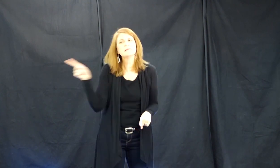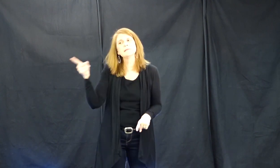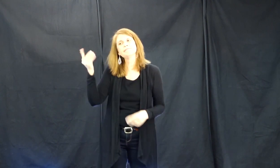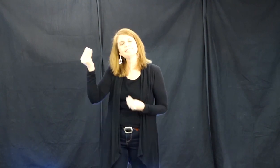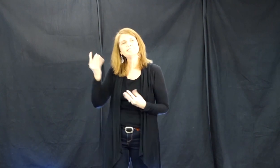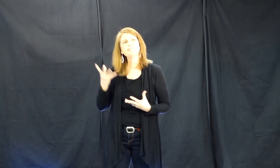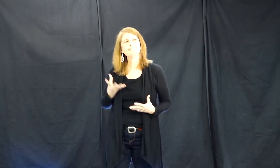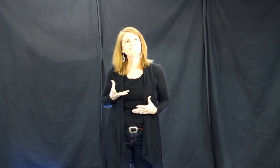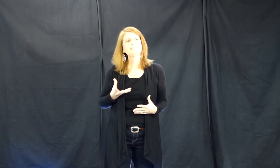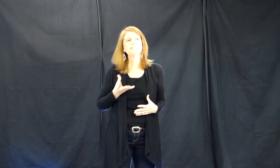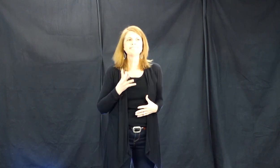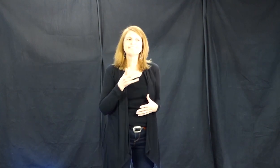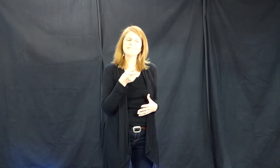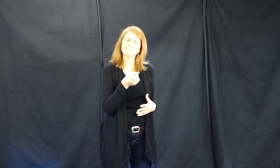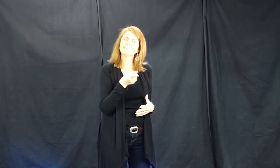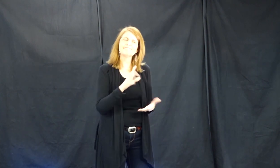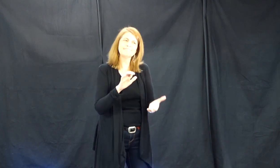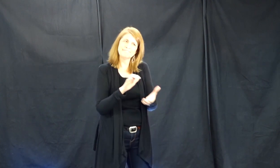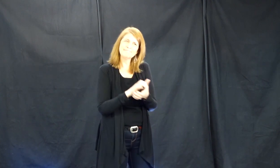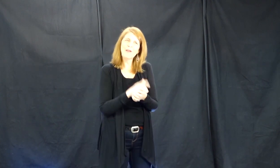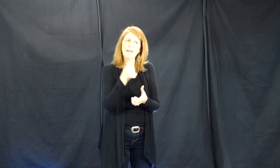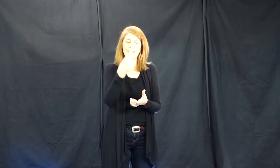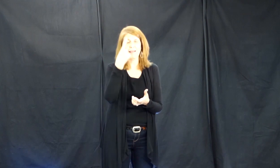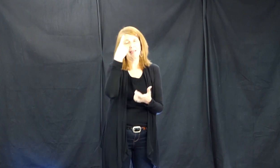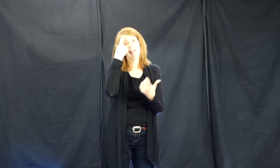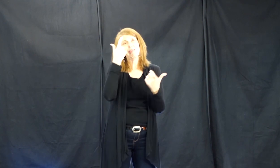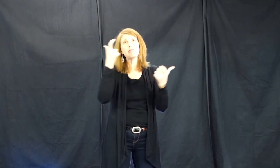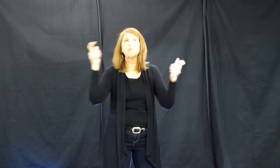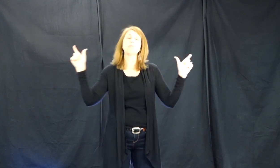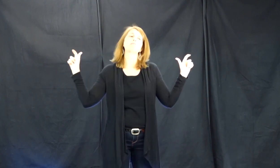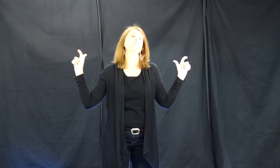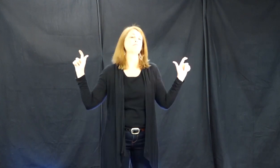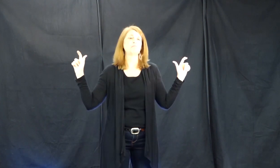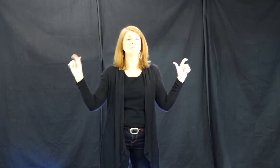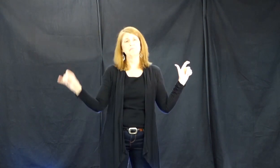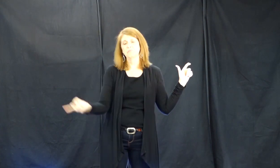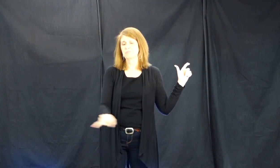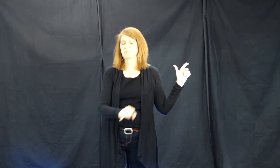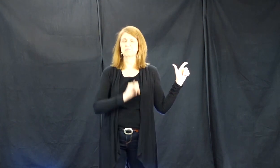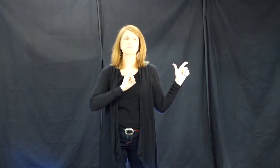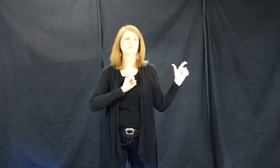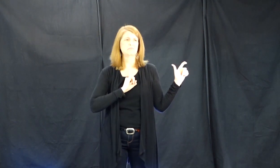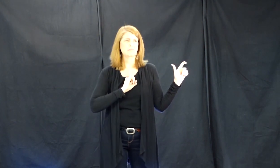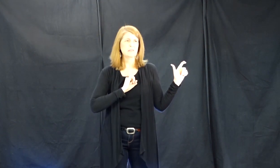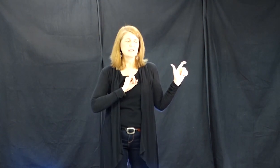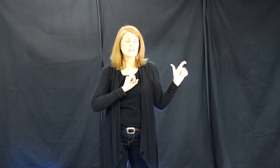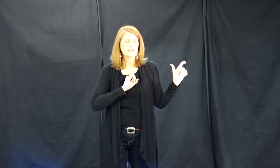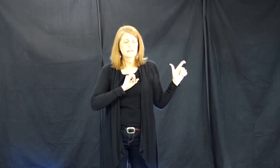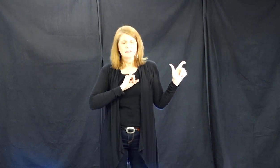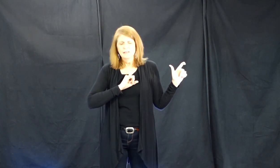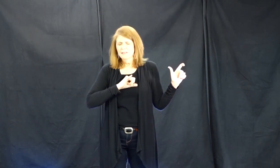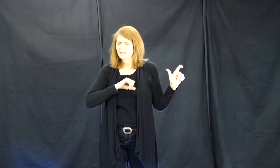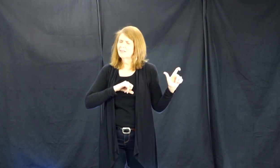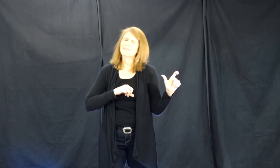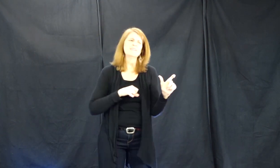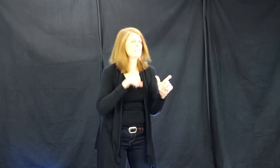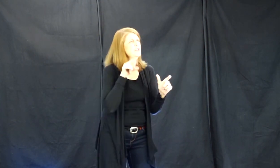said, you've married an Icarus. He has flown too close to the sun. You and